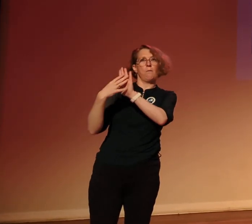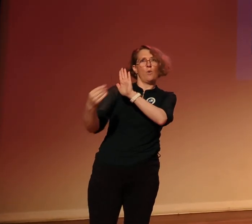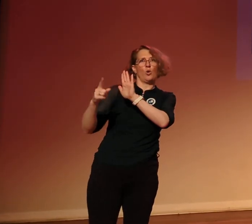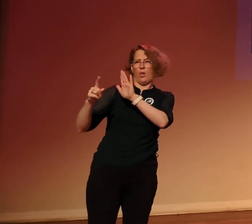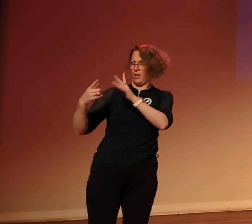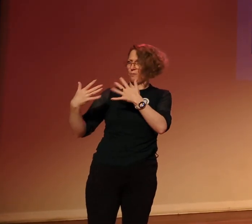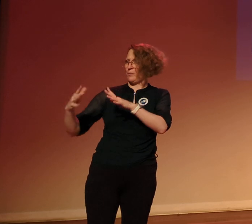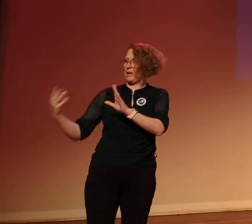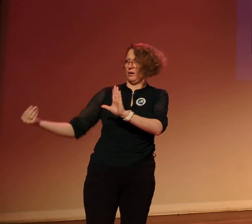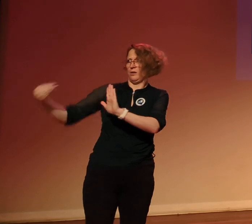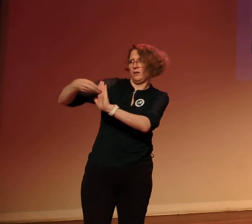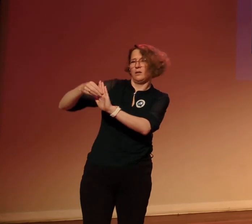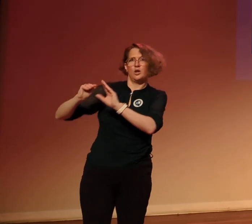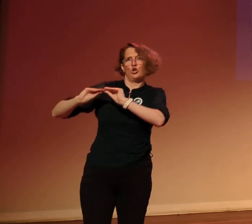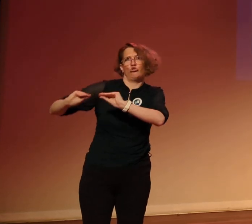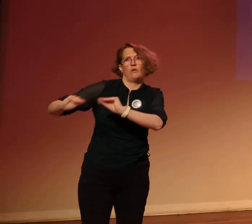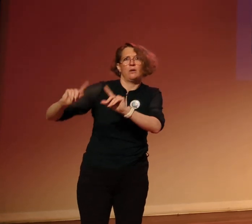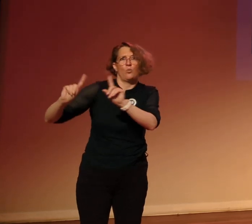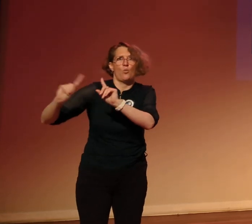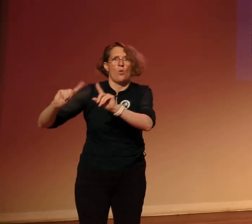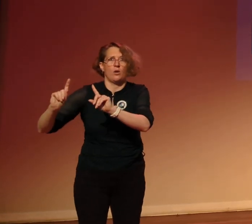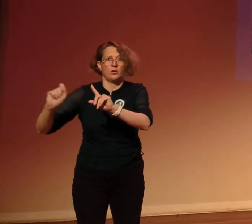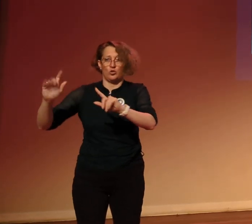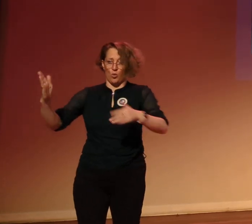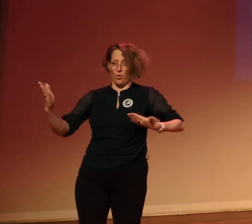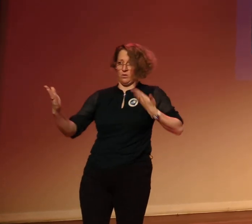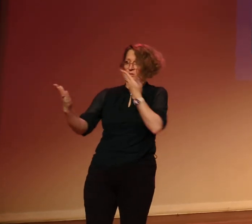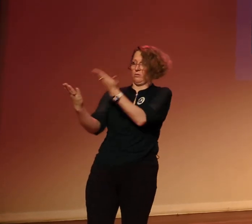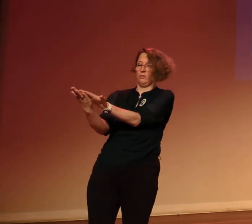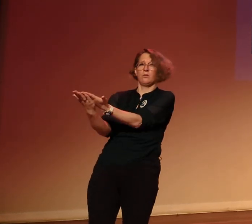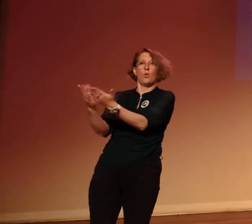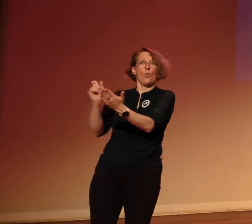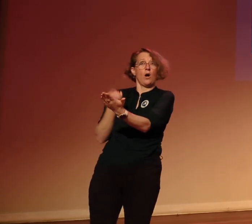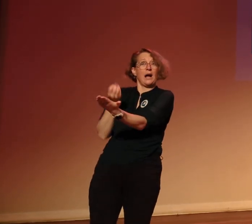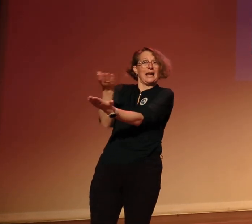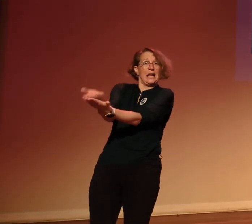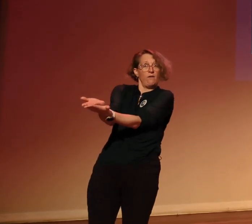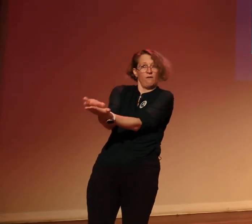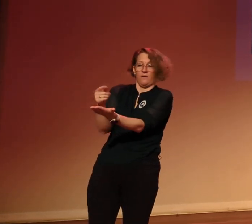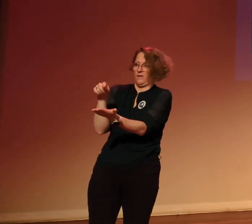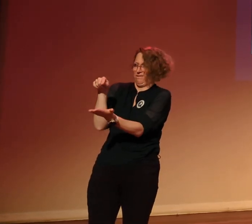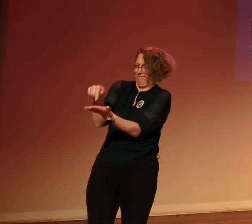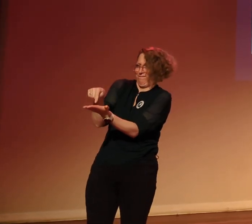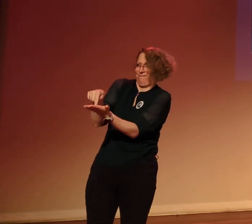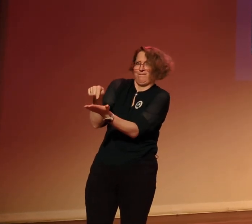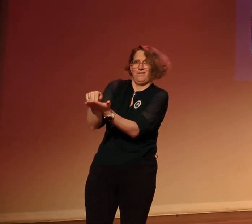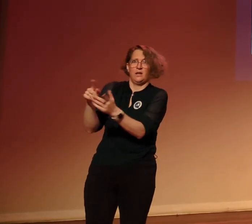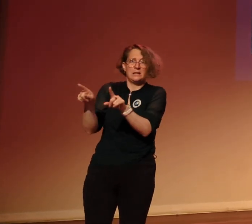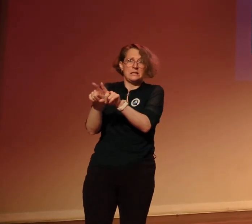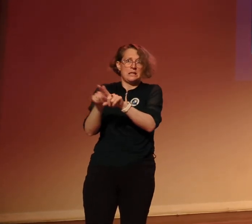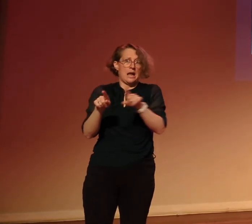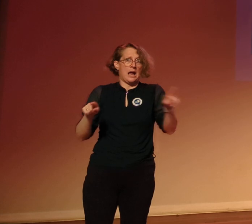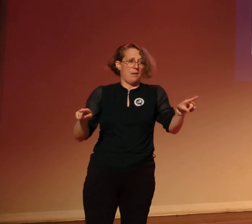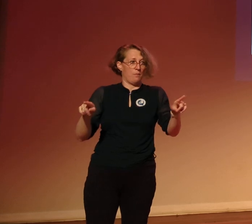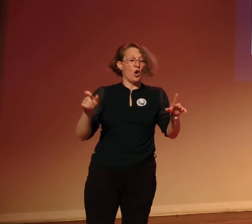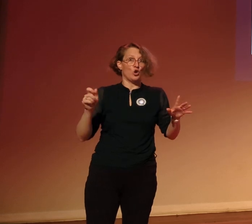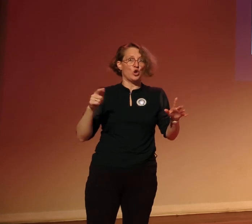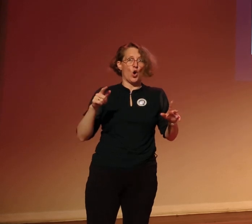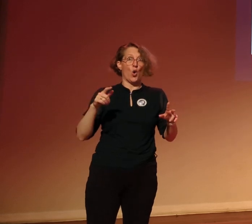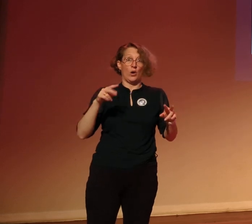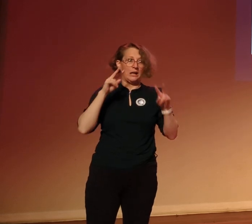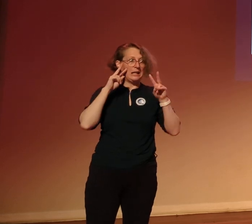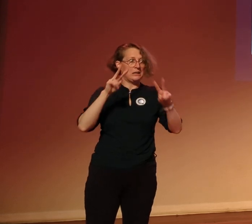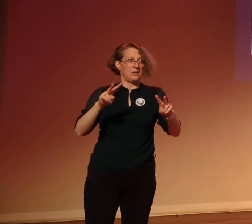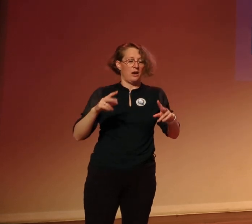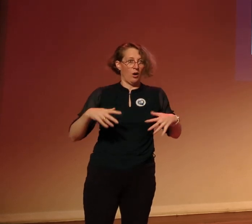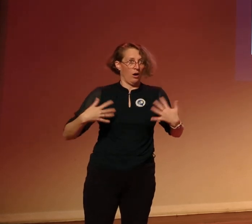access to is what I have given it. So it is very impressive how rapidly this